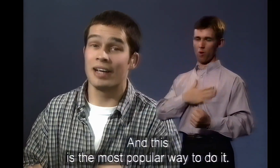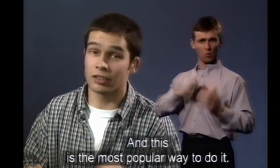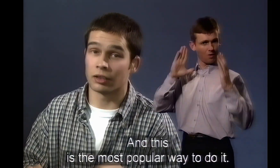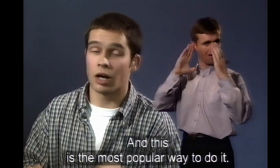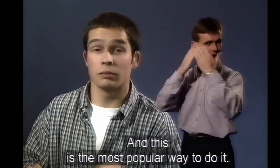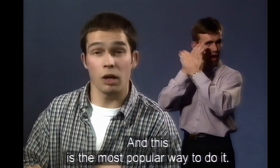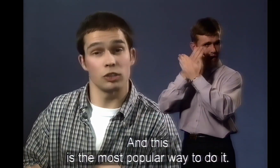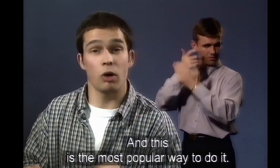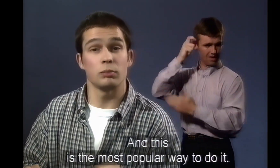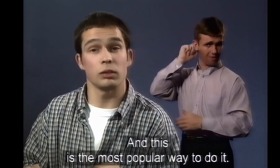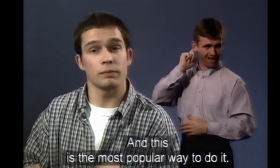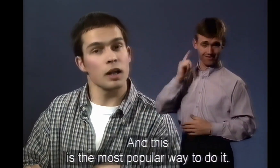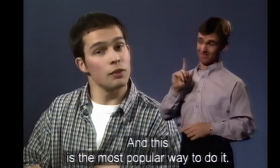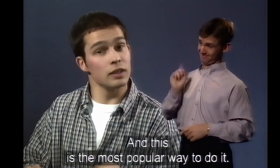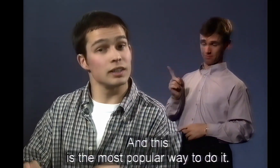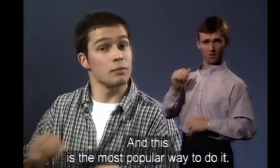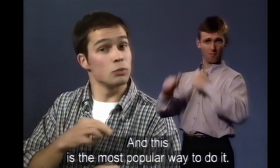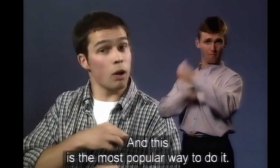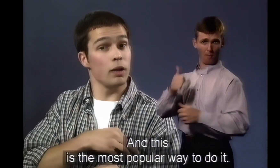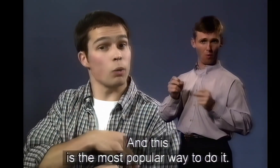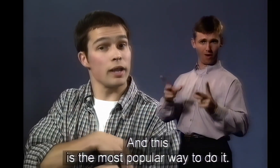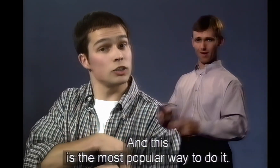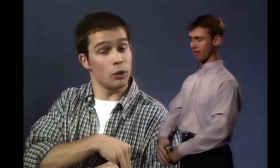hidden as much as possible, and this is the most popular way to do it.